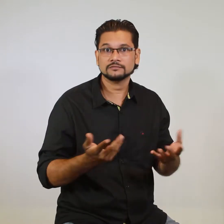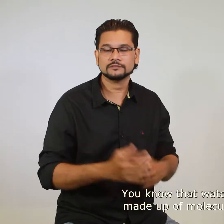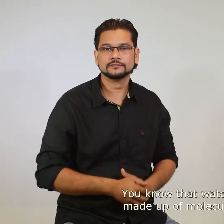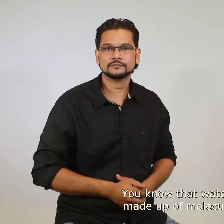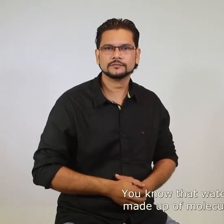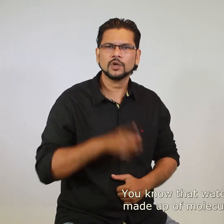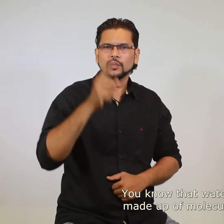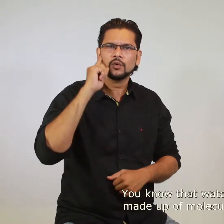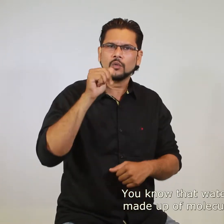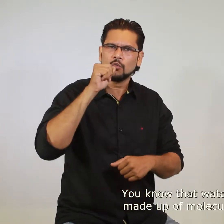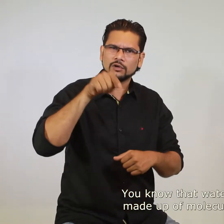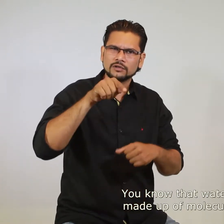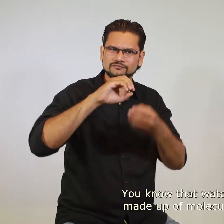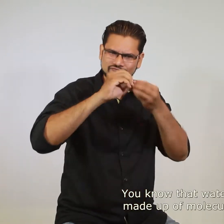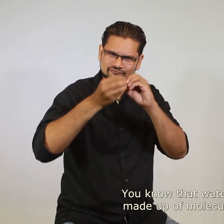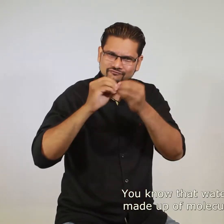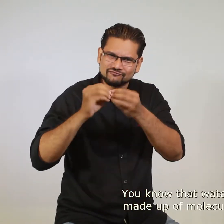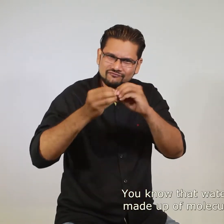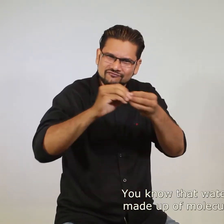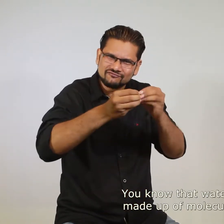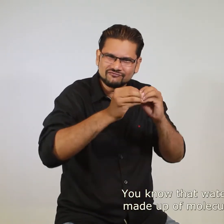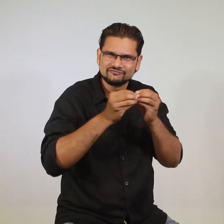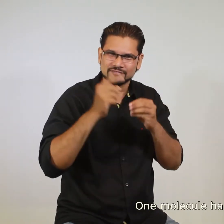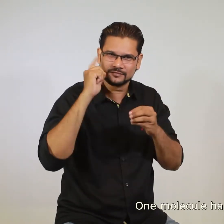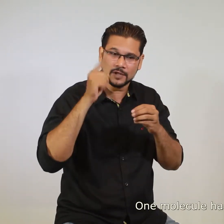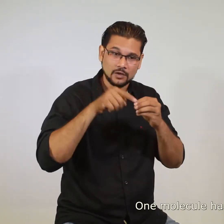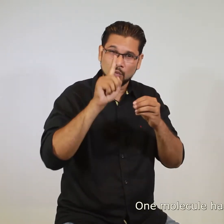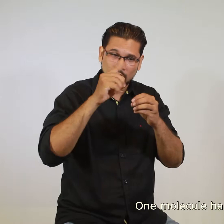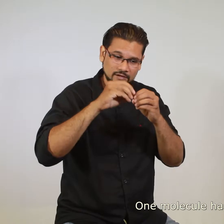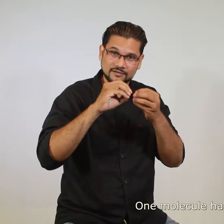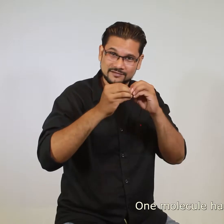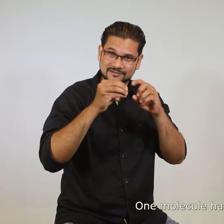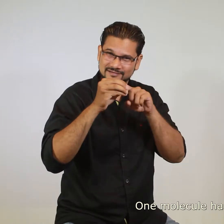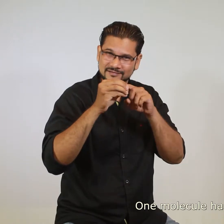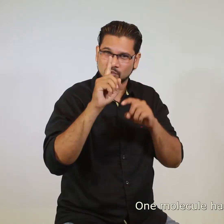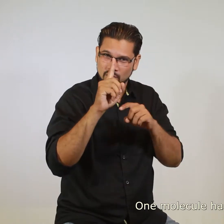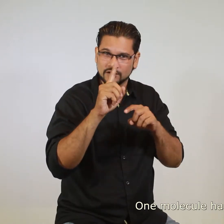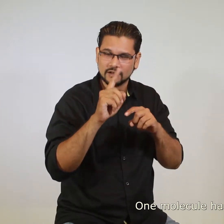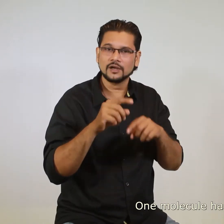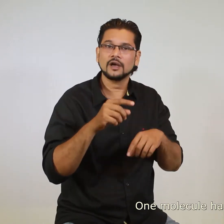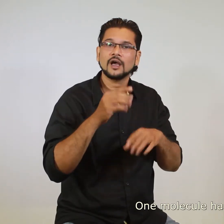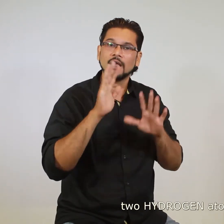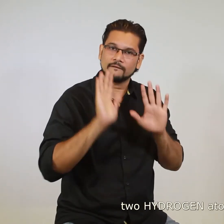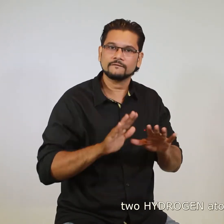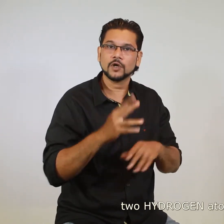You know that water is made up of molecules. One molecule has 2 hydrogen